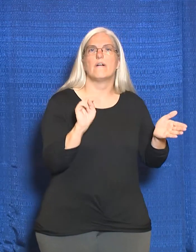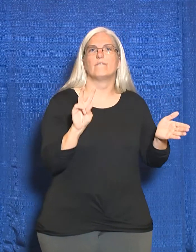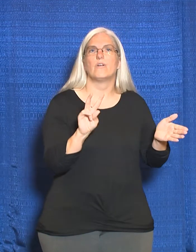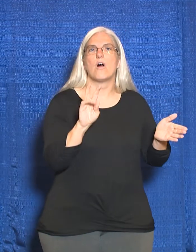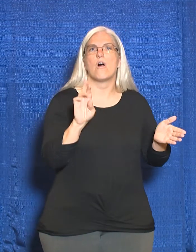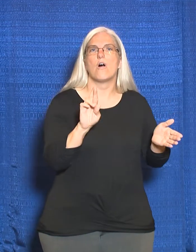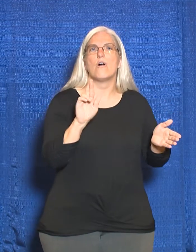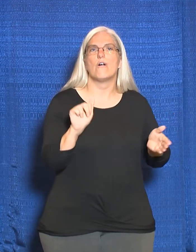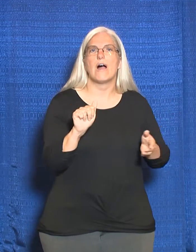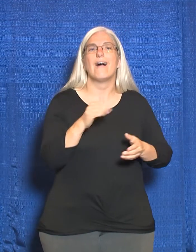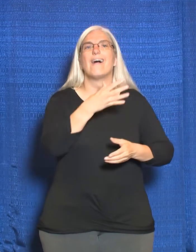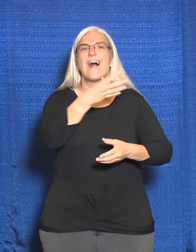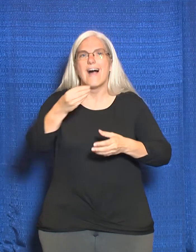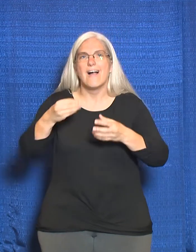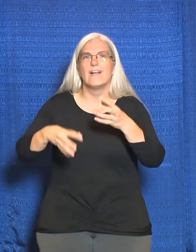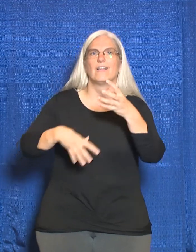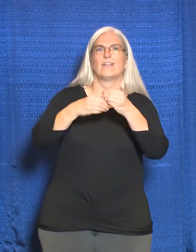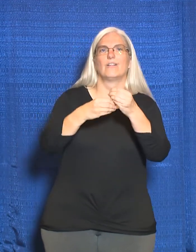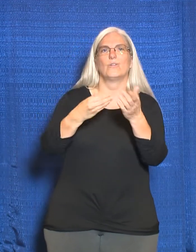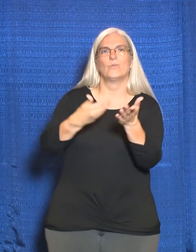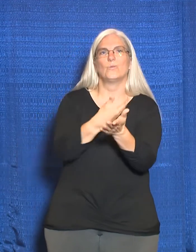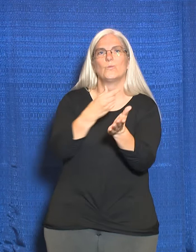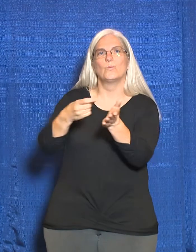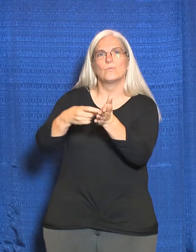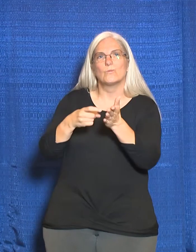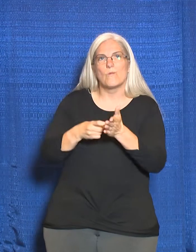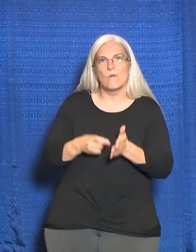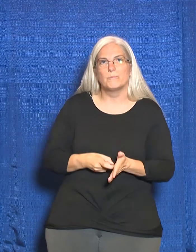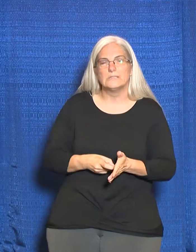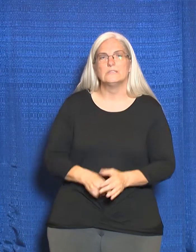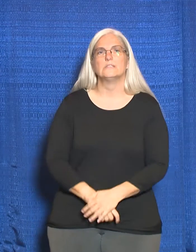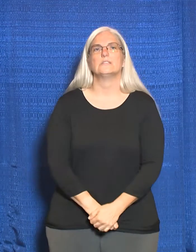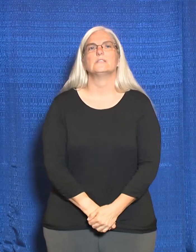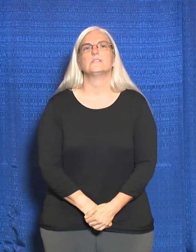into California law and added new requirements.